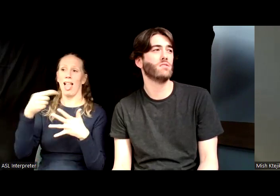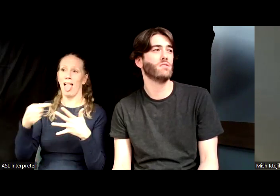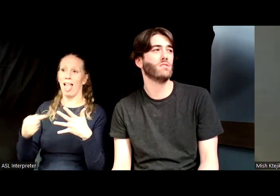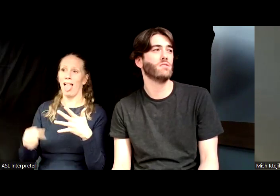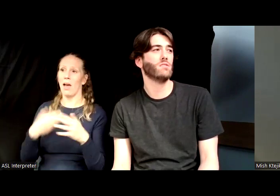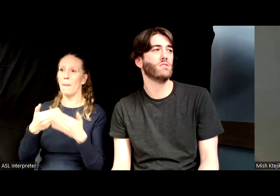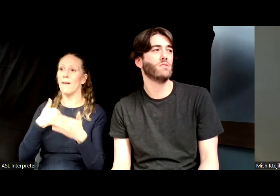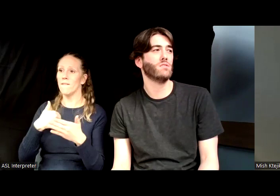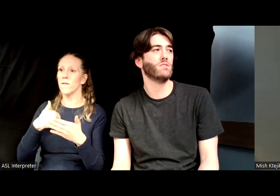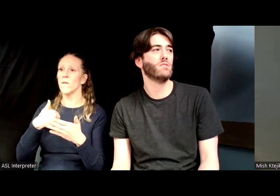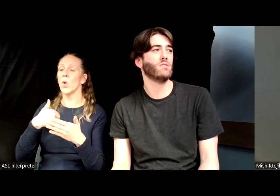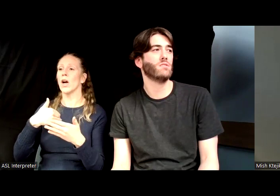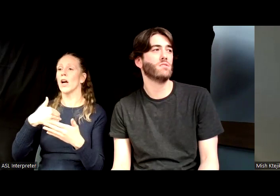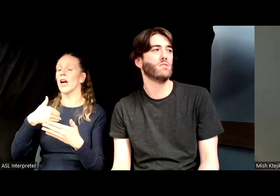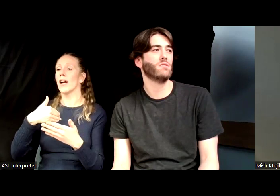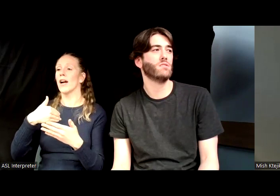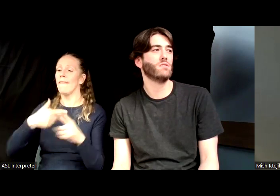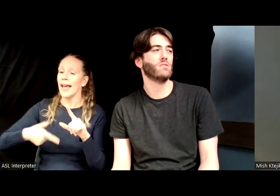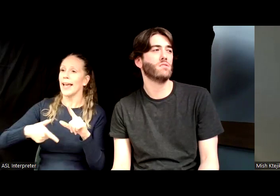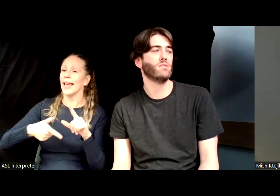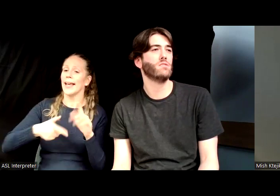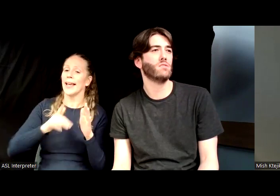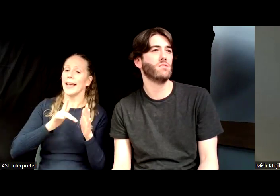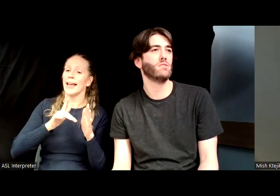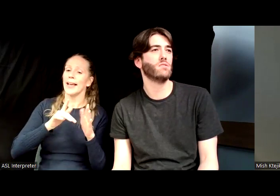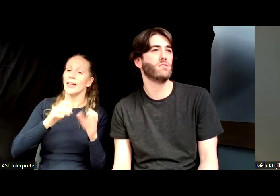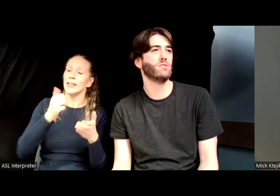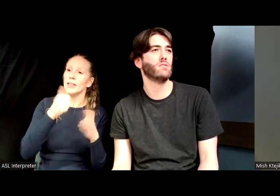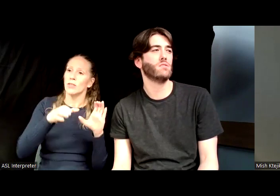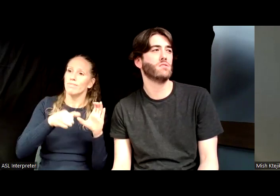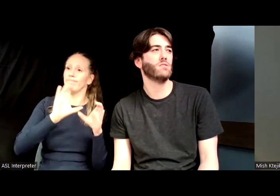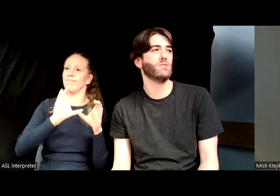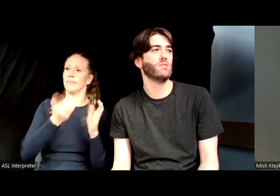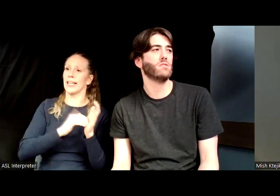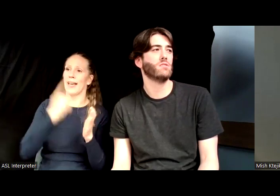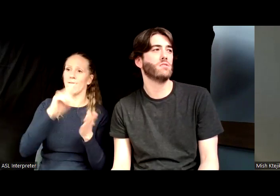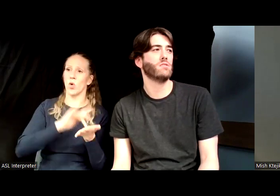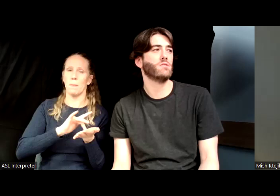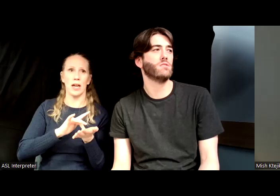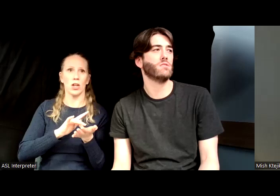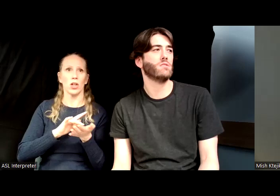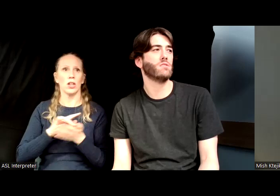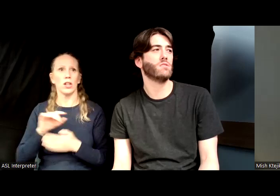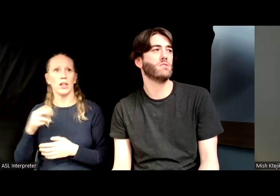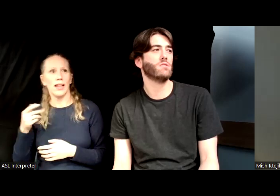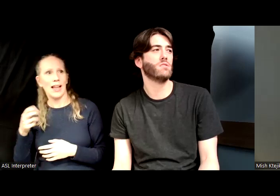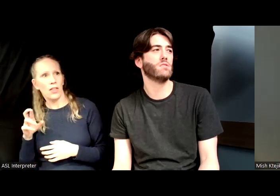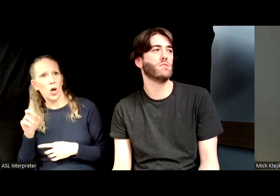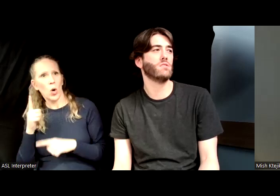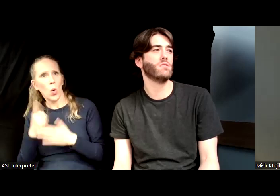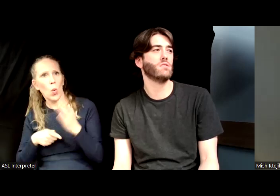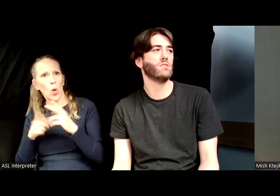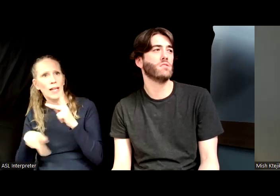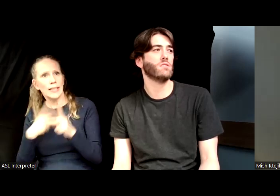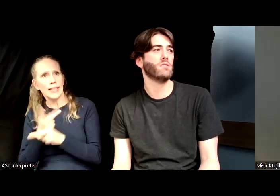renew. So, and this other stuff is all kinds of things. Like, I think there's a test.